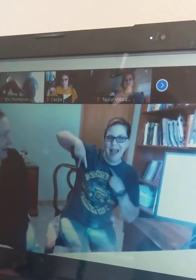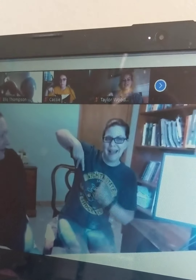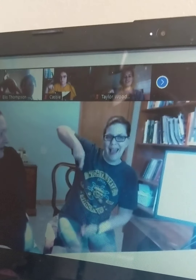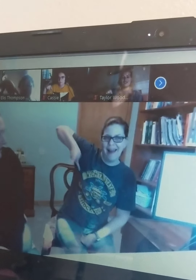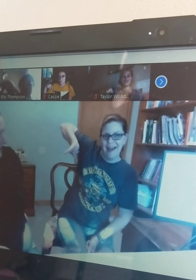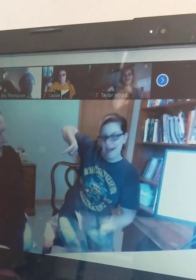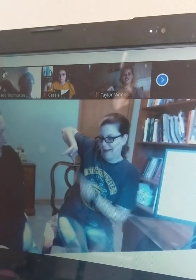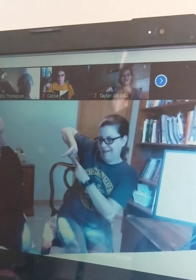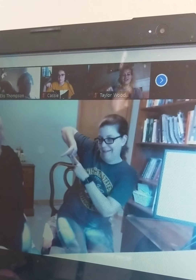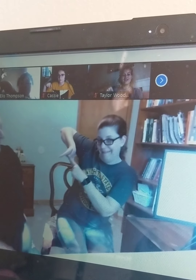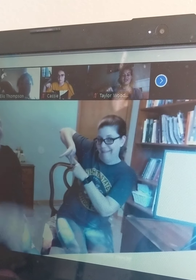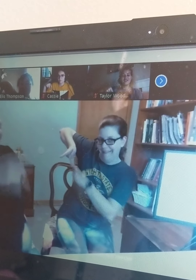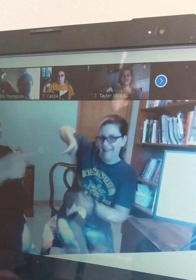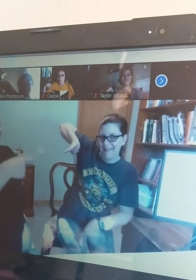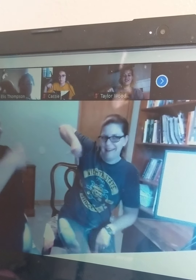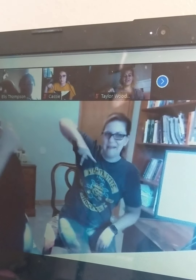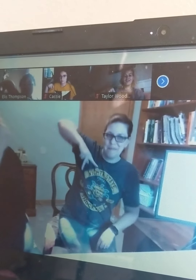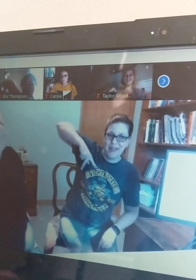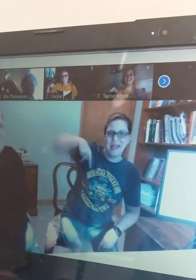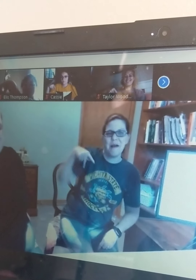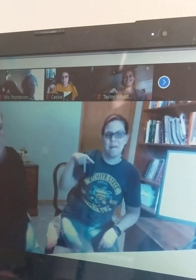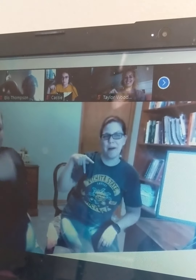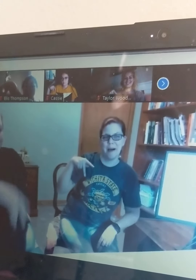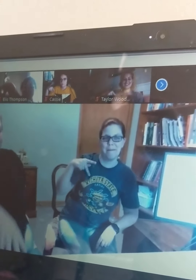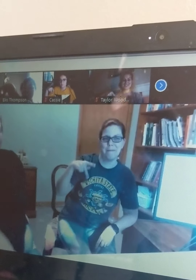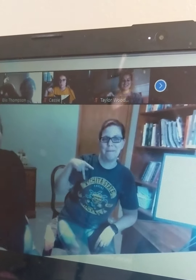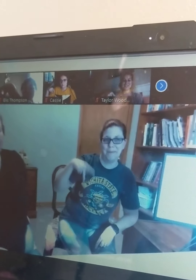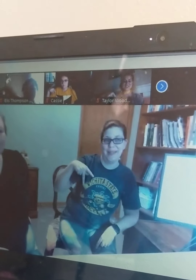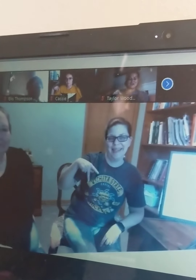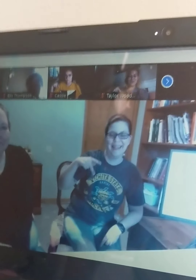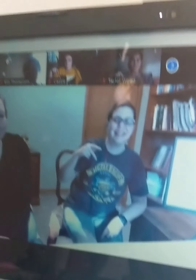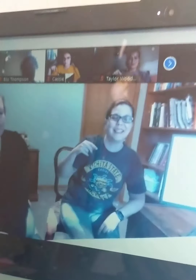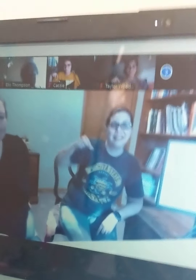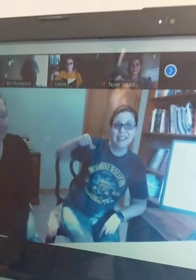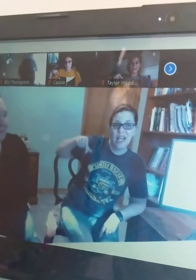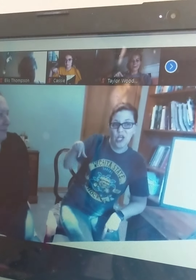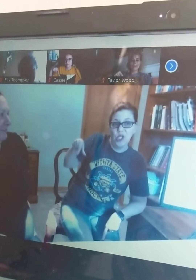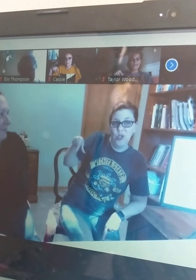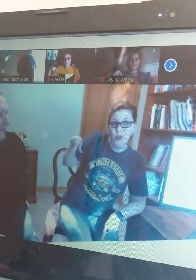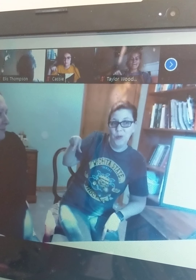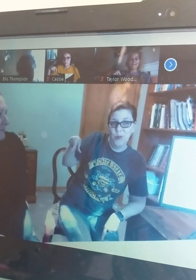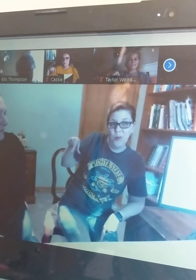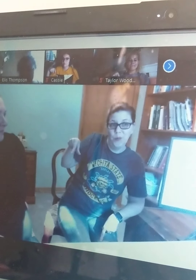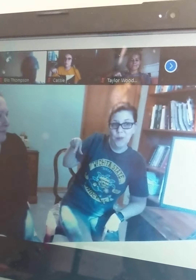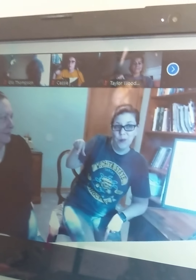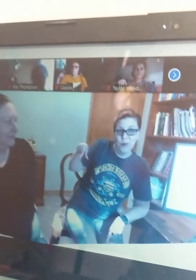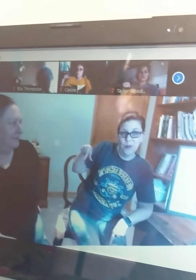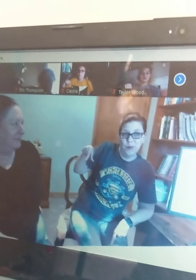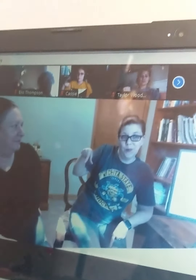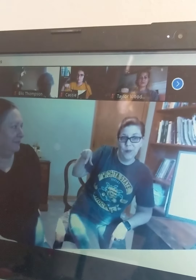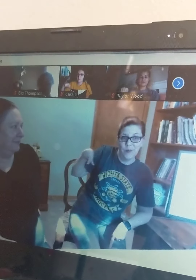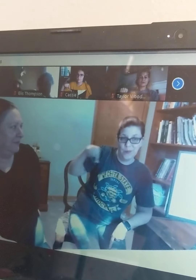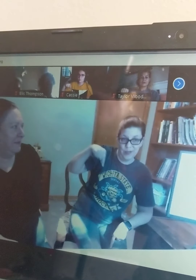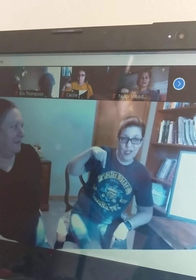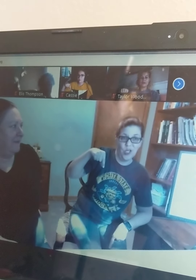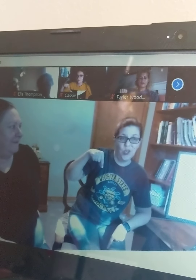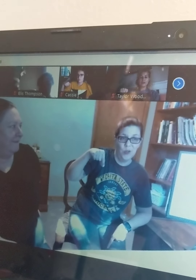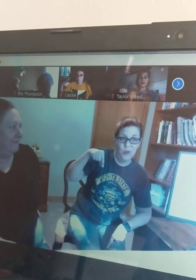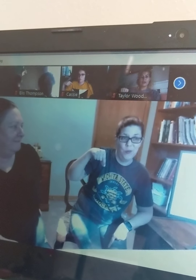That's not how we really do our down. But she's all, I'm showing you guys so you can see this is how we do our P. Okay, P, Q,